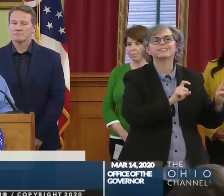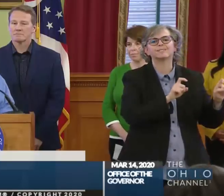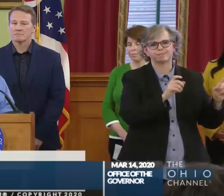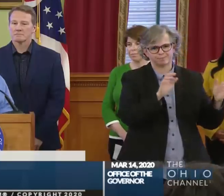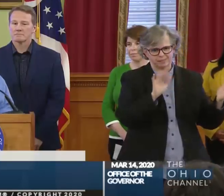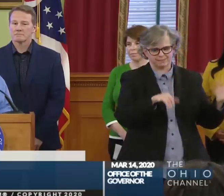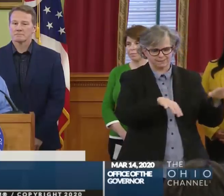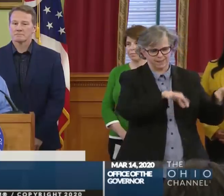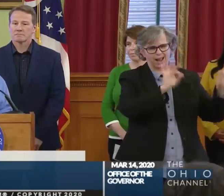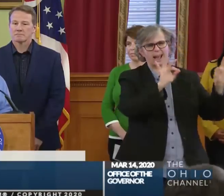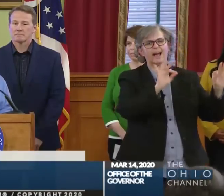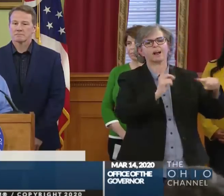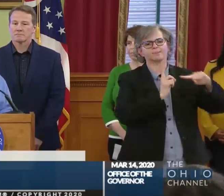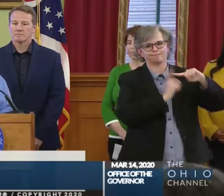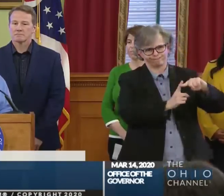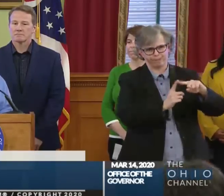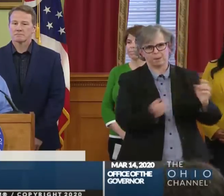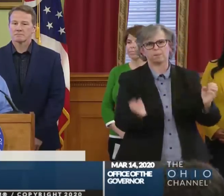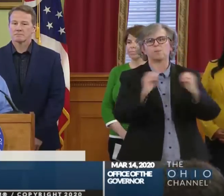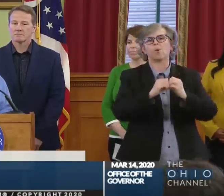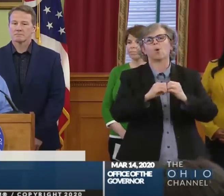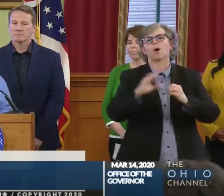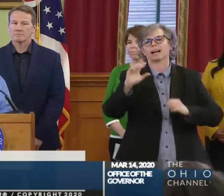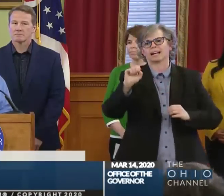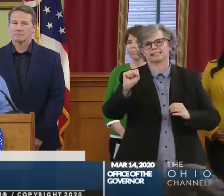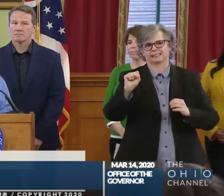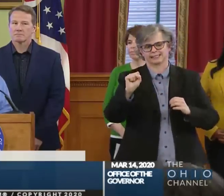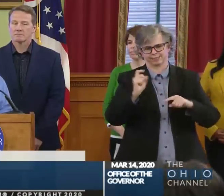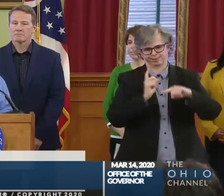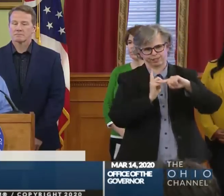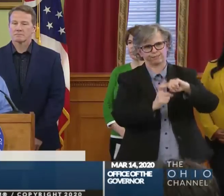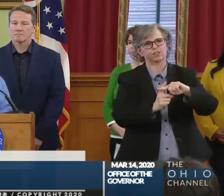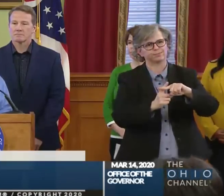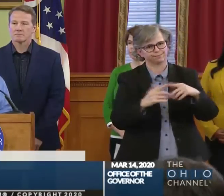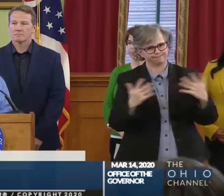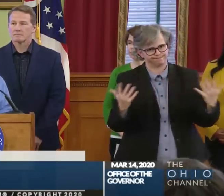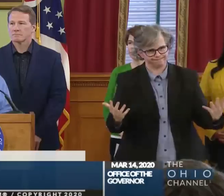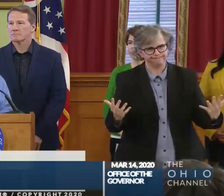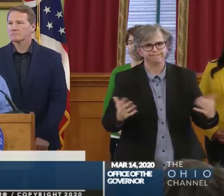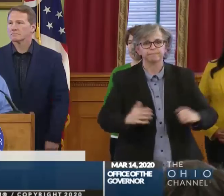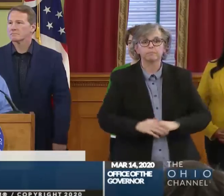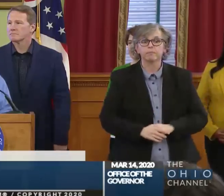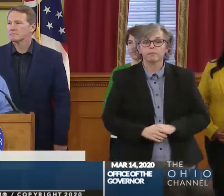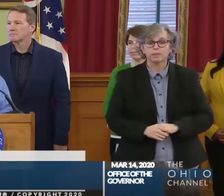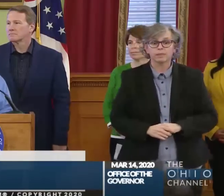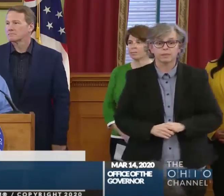will also continue to increase the numbers. But again,